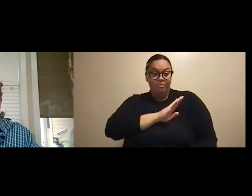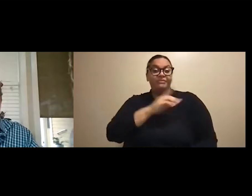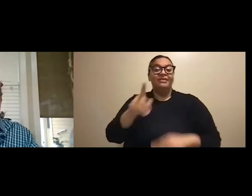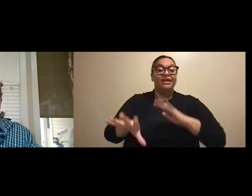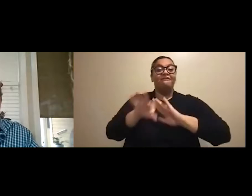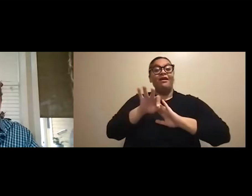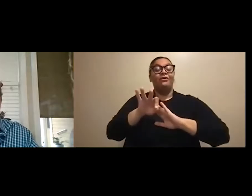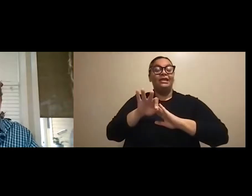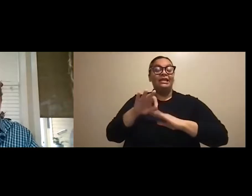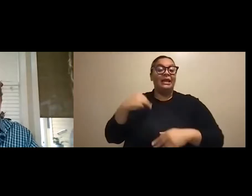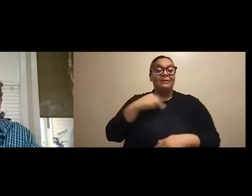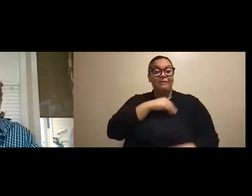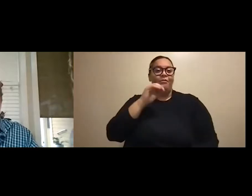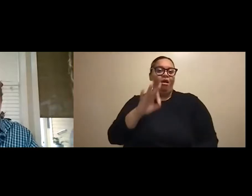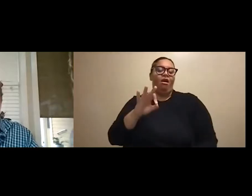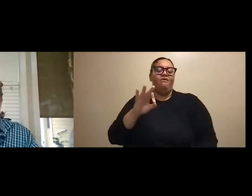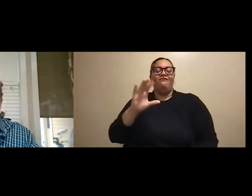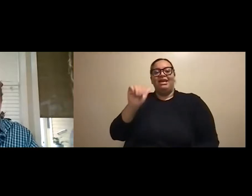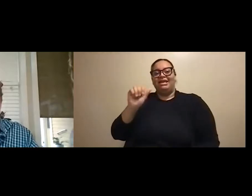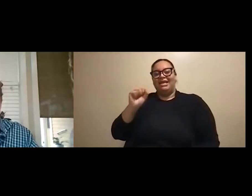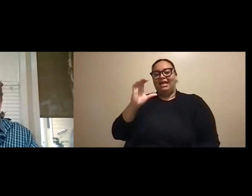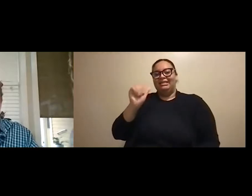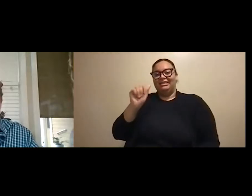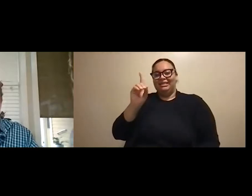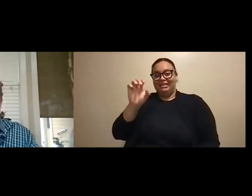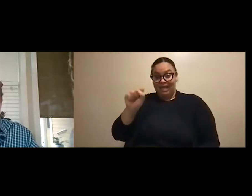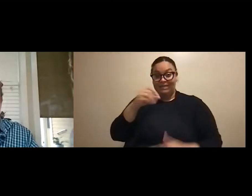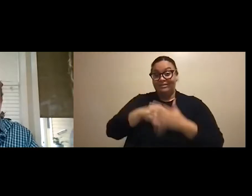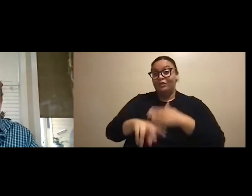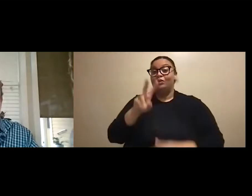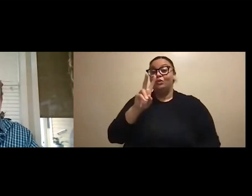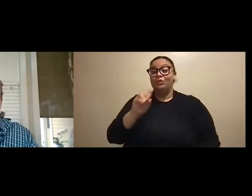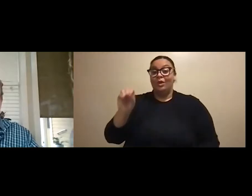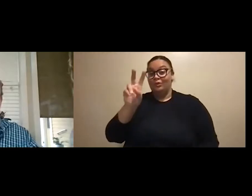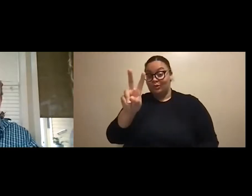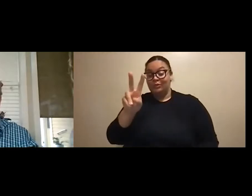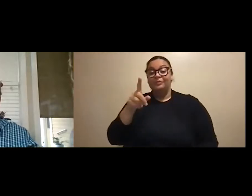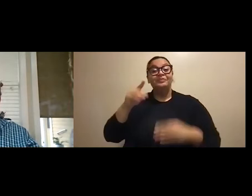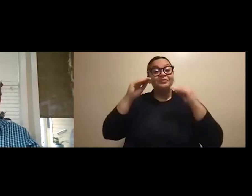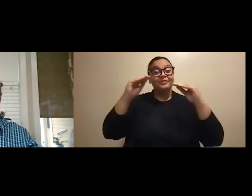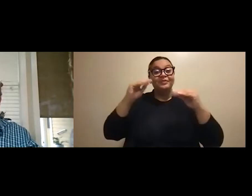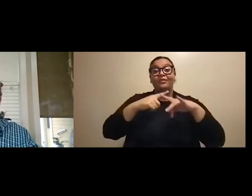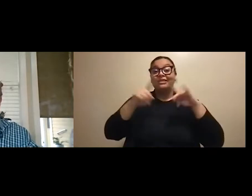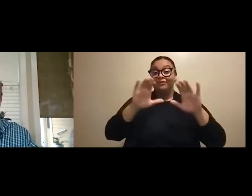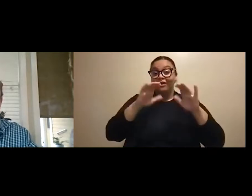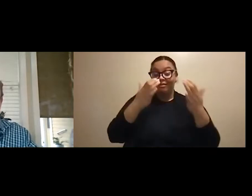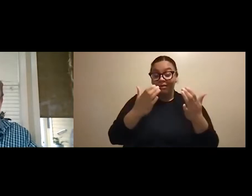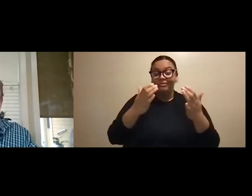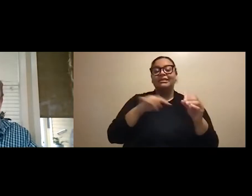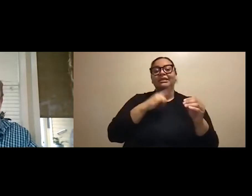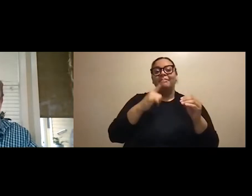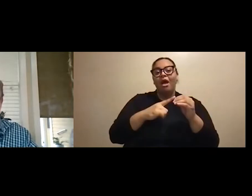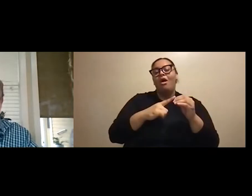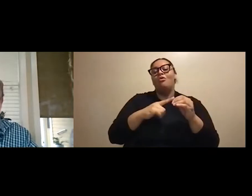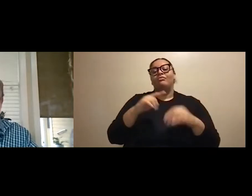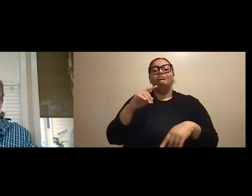member of OSU-Cascades, moving to Bend from Corvallis in 2002. He taught courses on constitutional law,